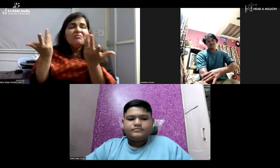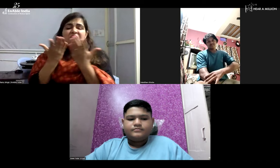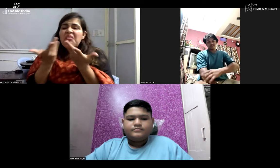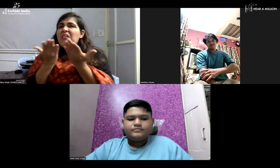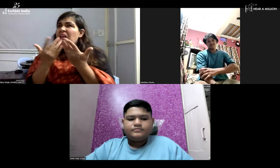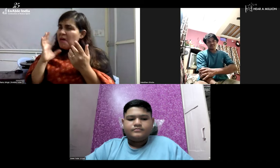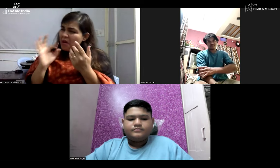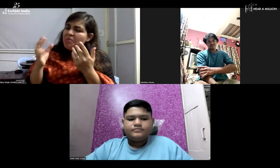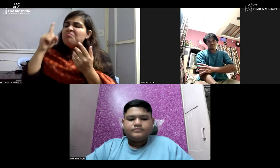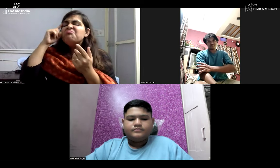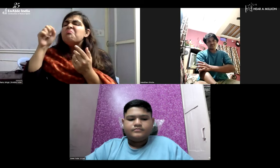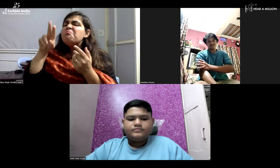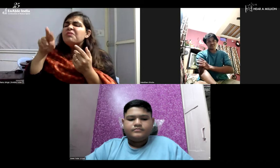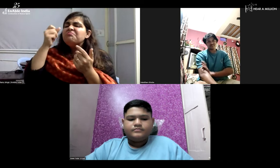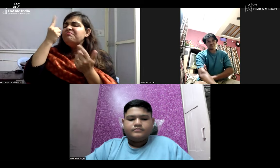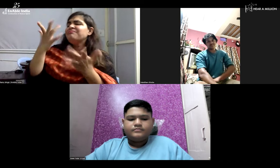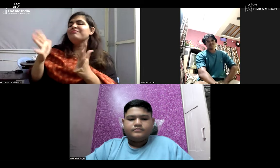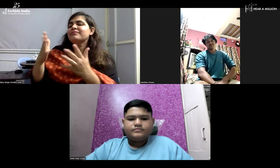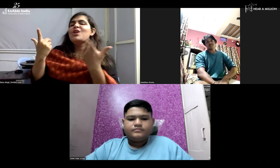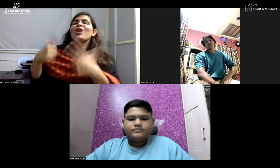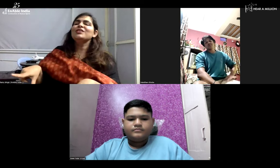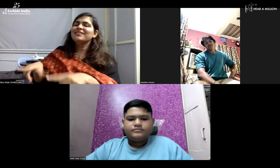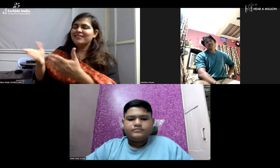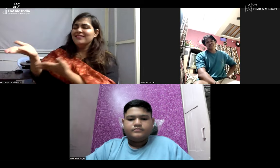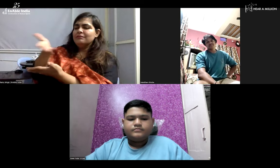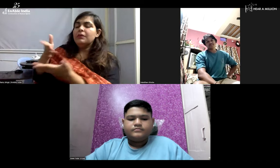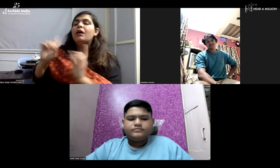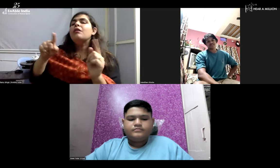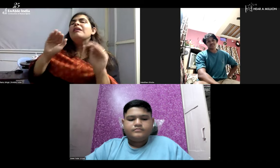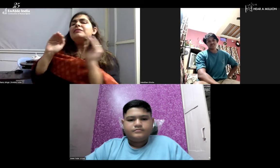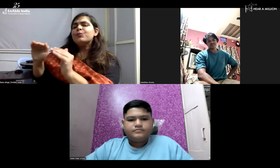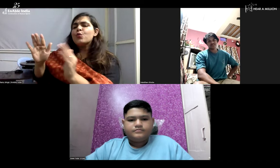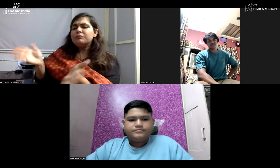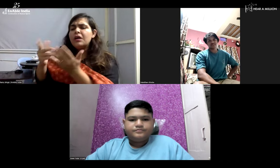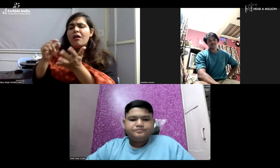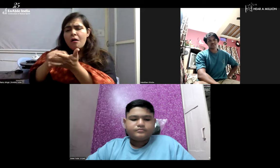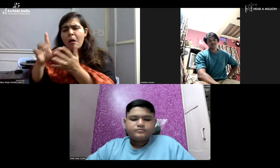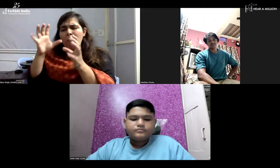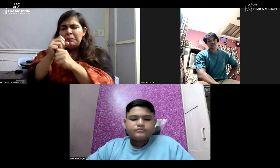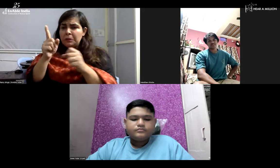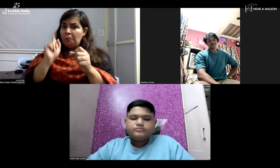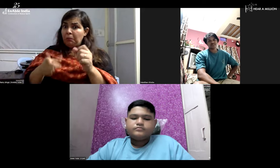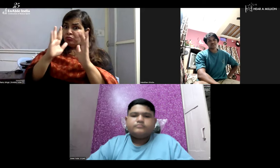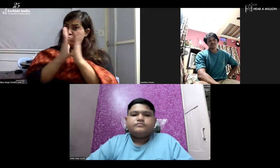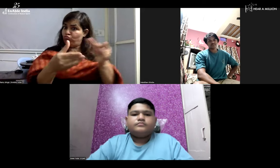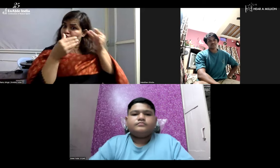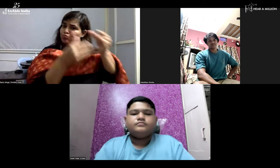and they progress well. So, I see that's good. But now I'm also working hard. I've made a schedule, a